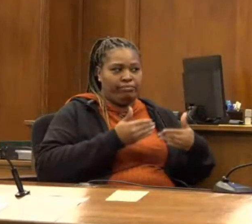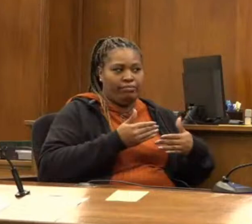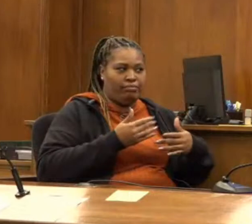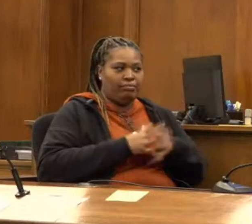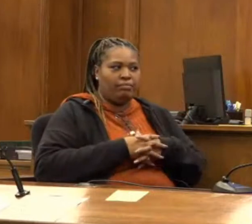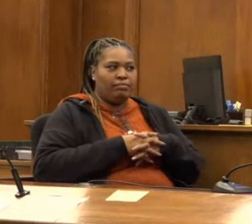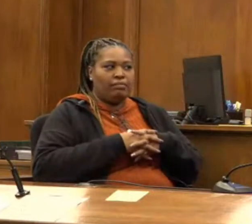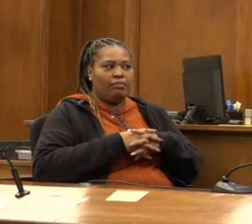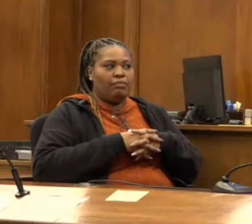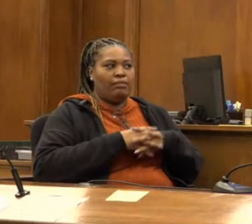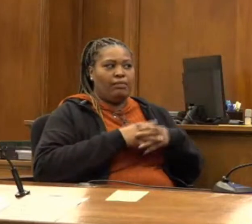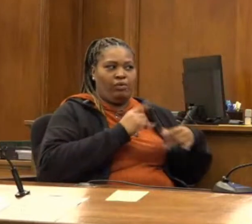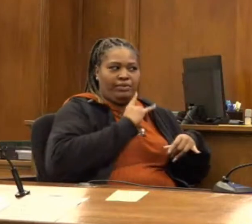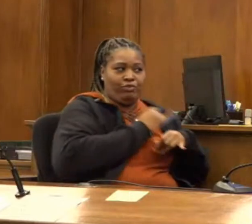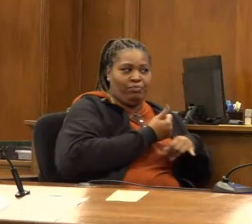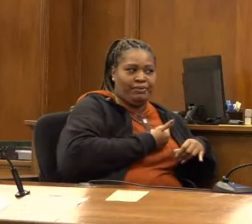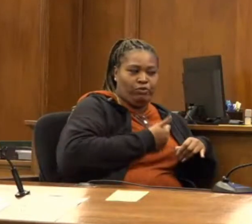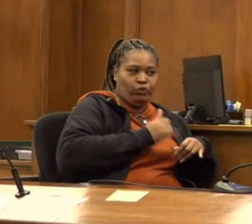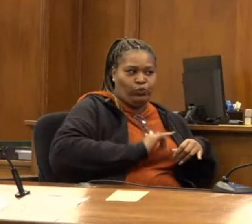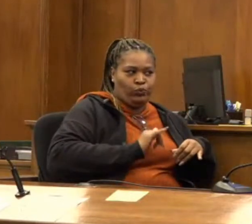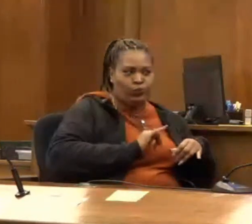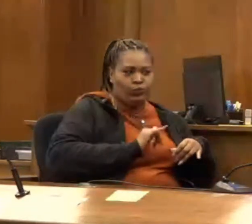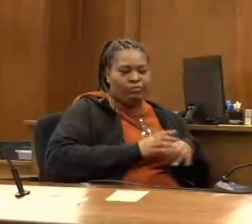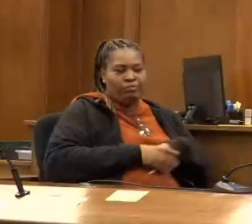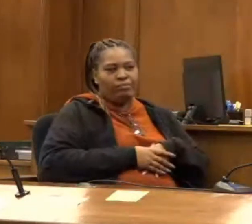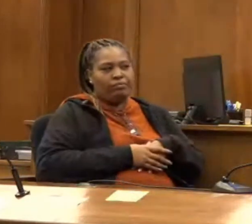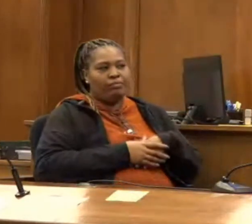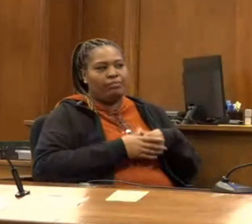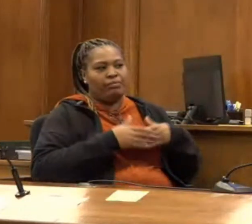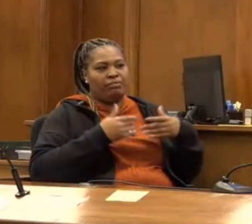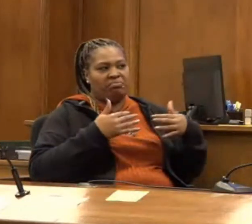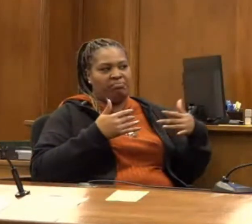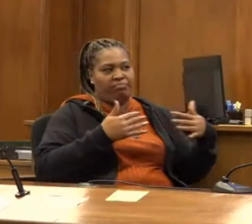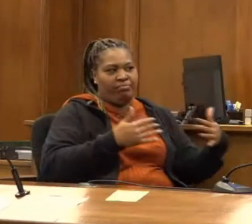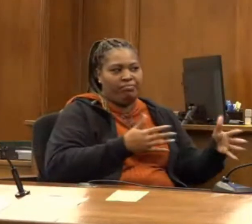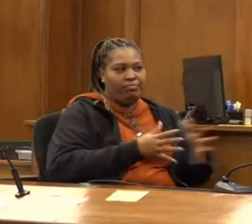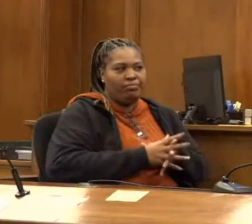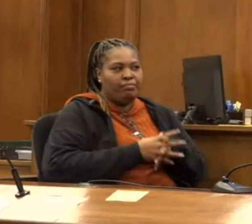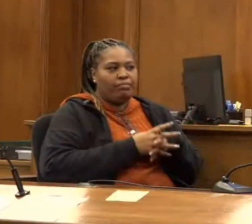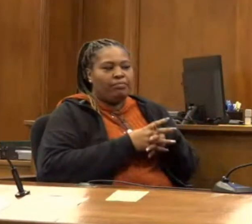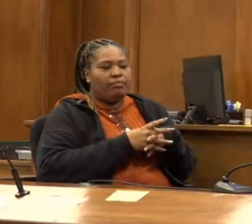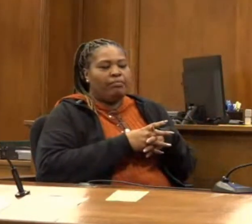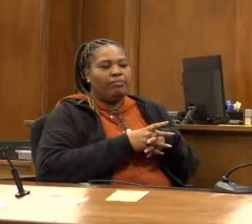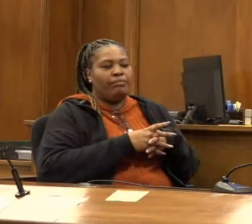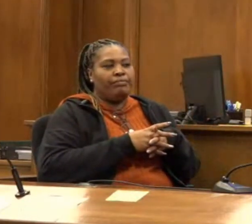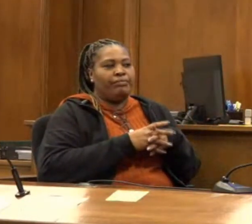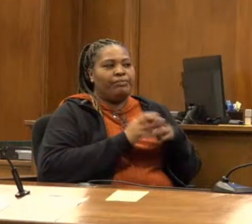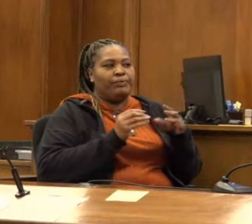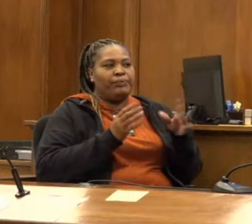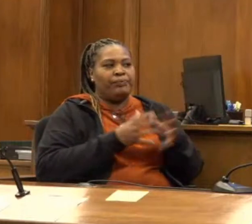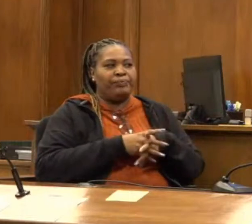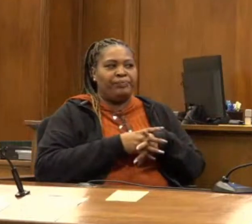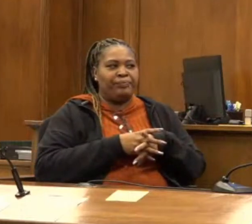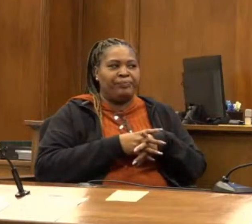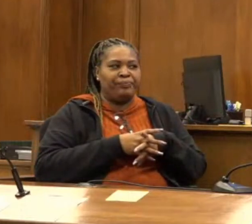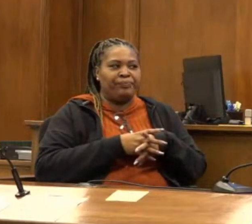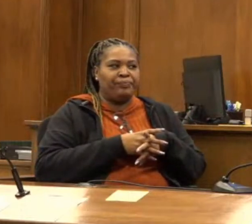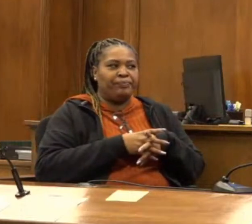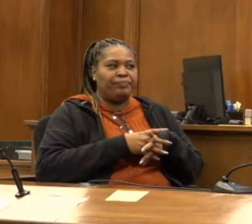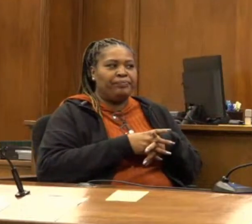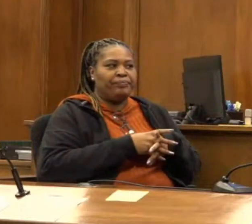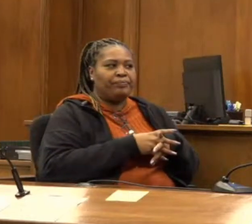education, Rico and I, but I went to a deaf school as well.